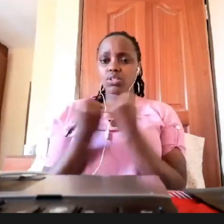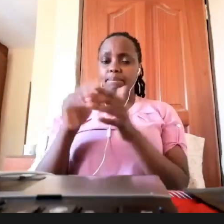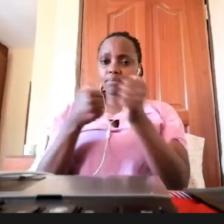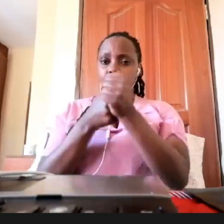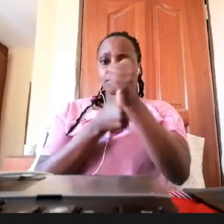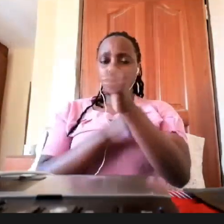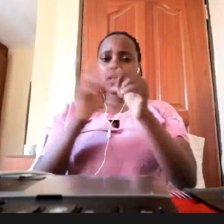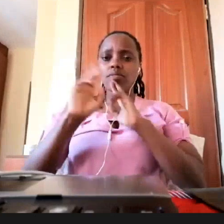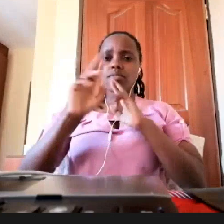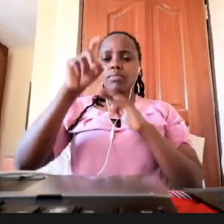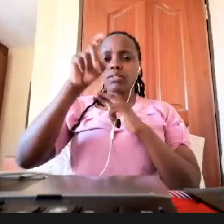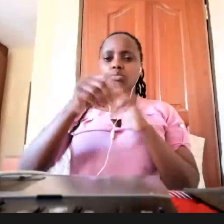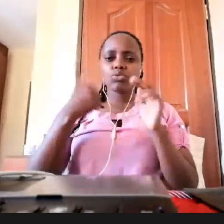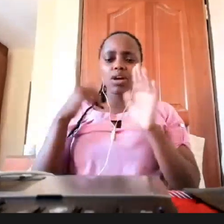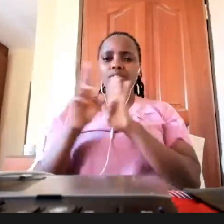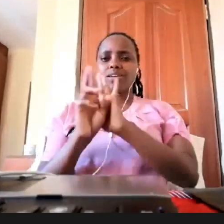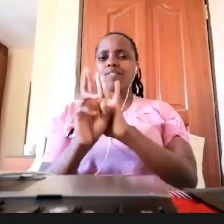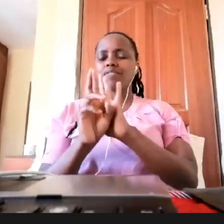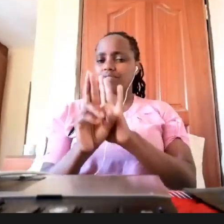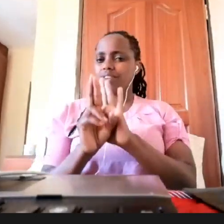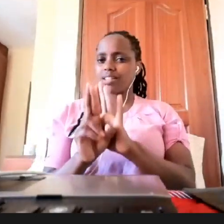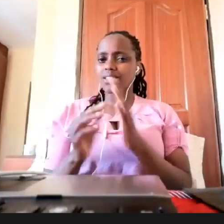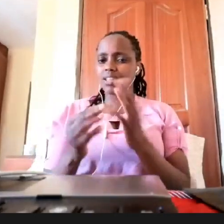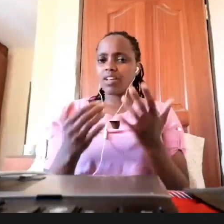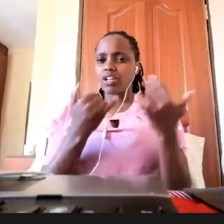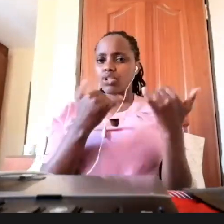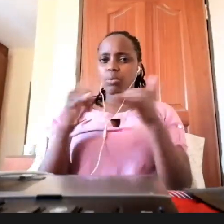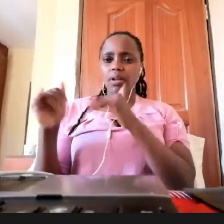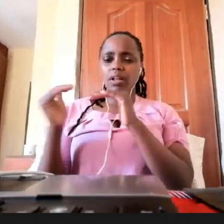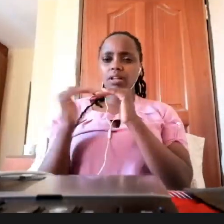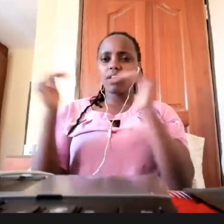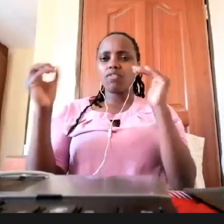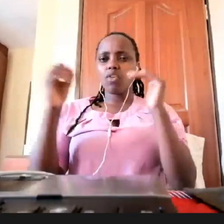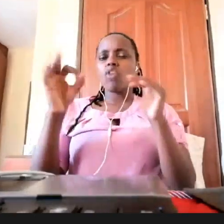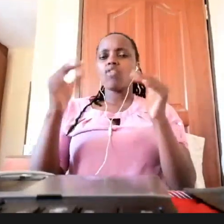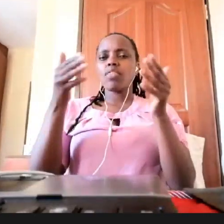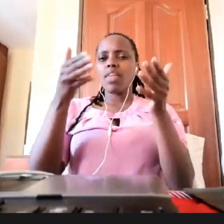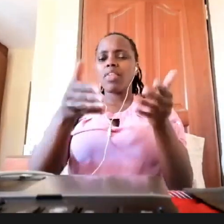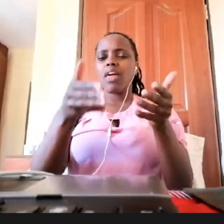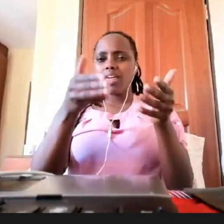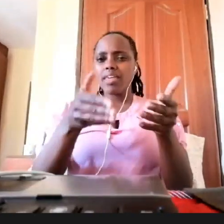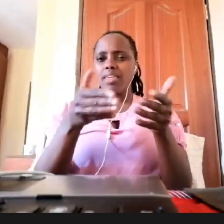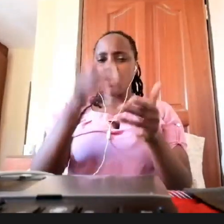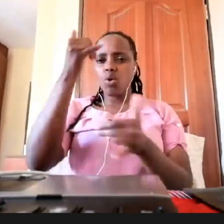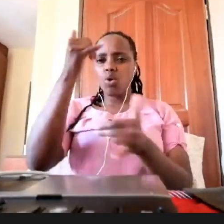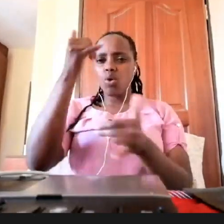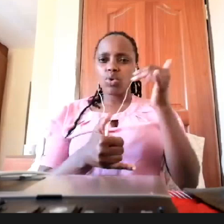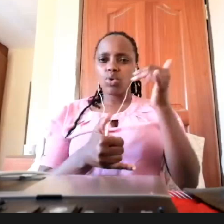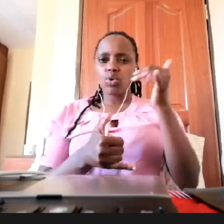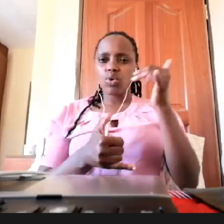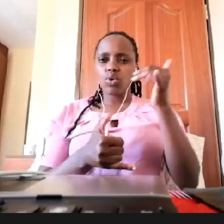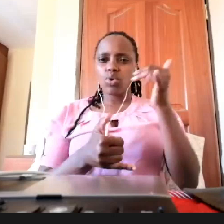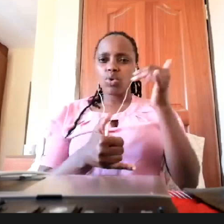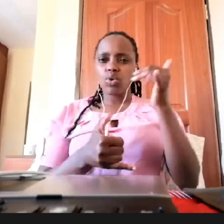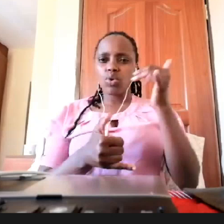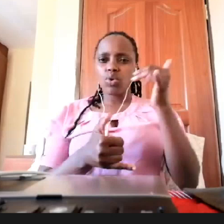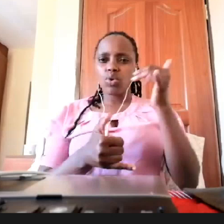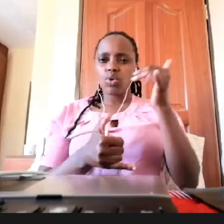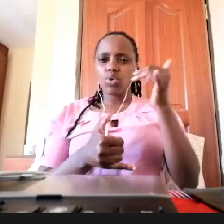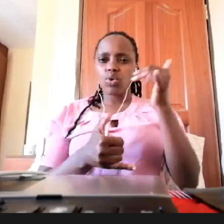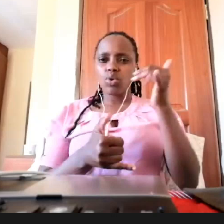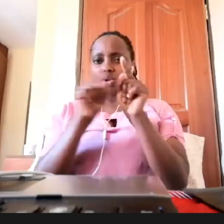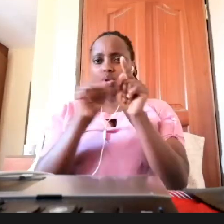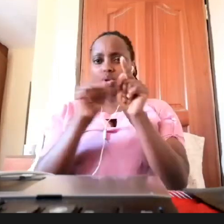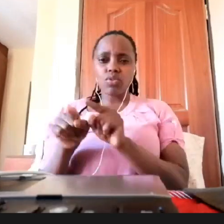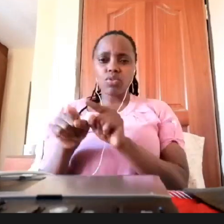report, they should make reference to the implementation level of the already existing concluding observations and recommendations, which also could